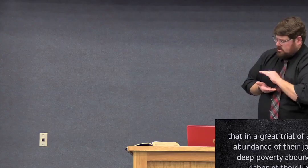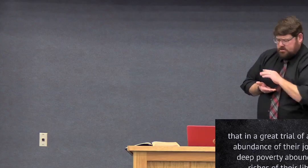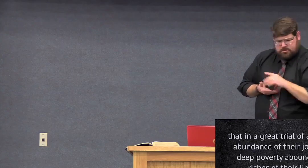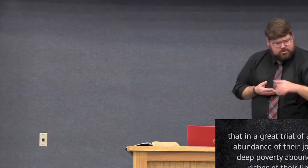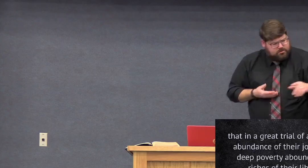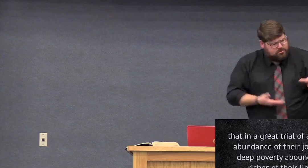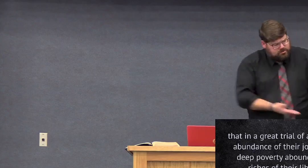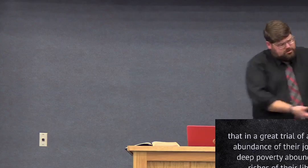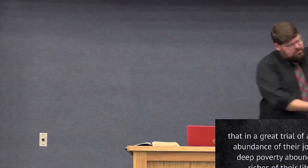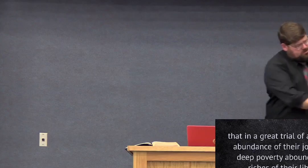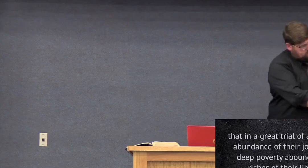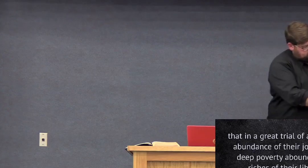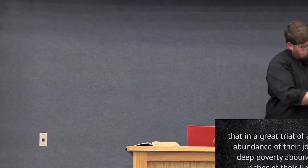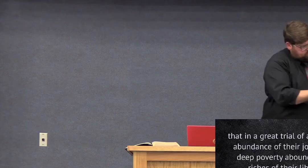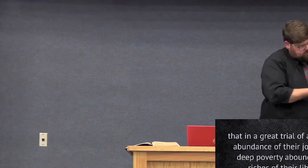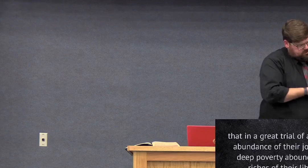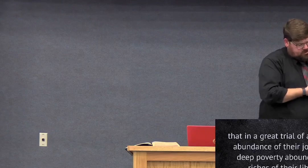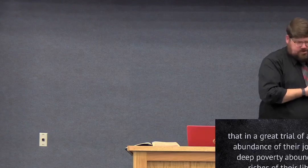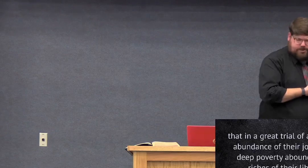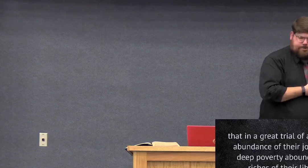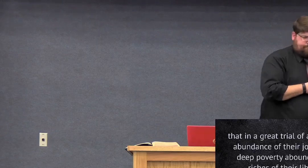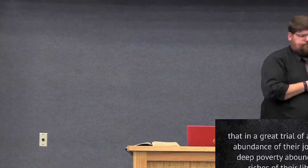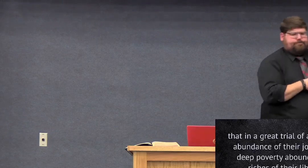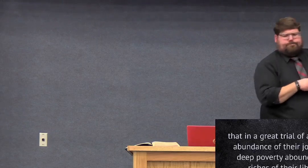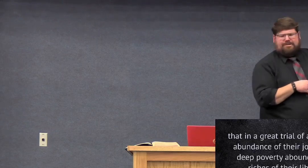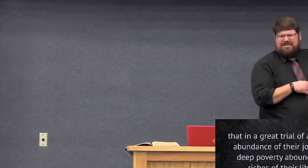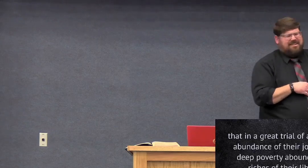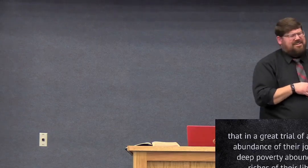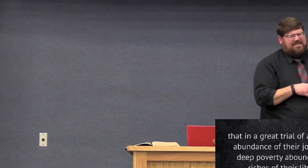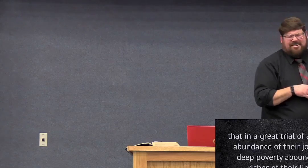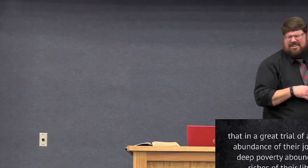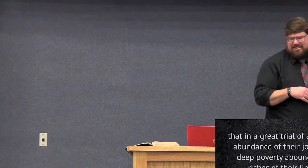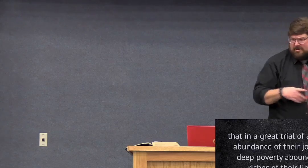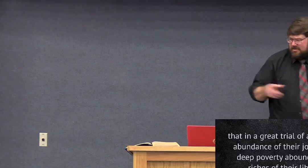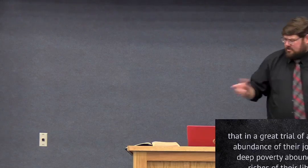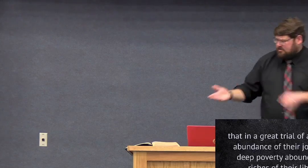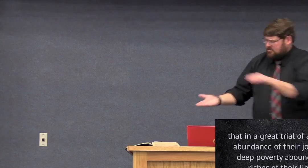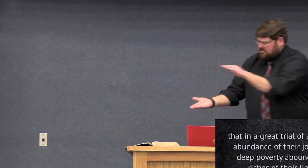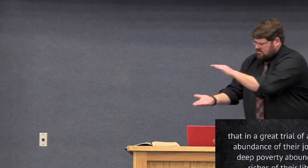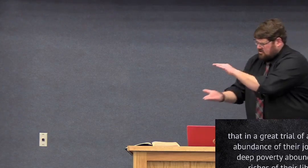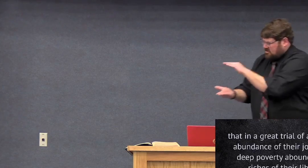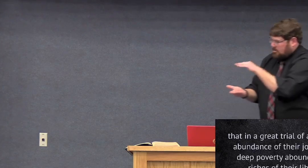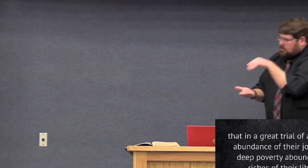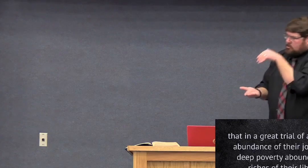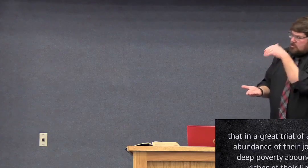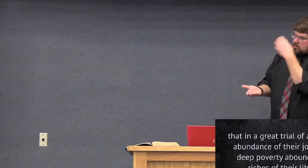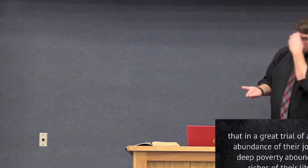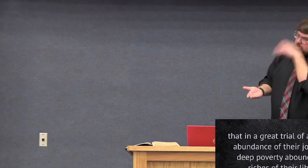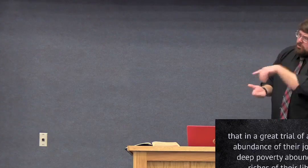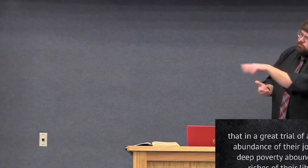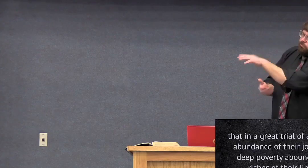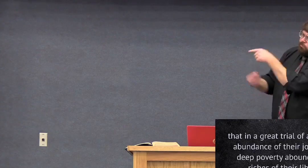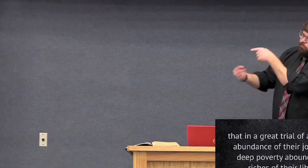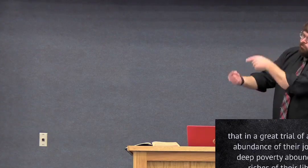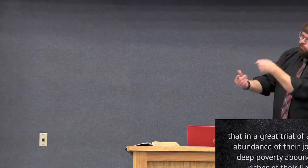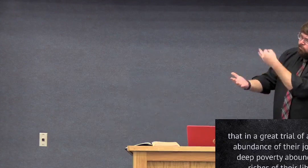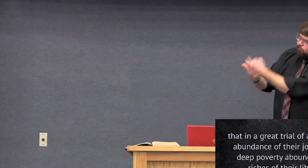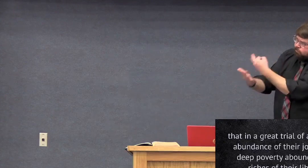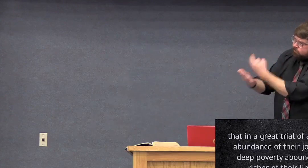Paul didn't mean that they gave, that what they gave, their, you know, they didn't give a lot, and